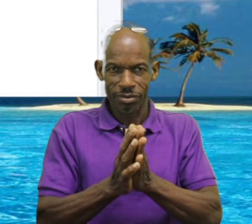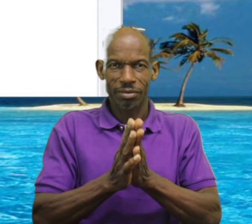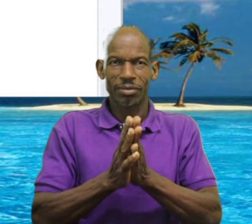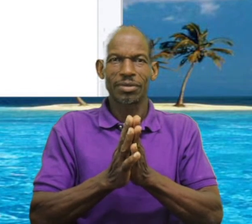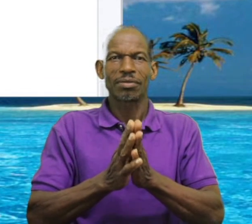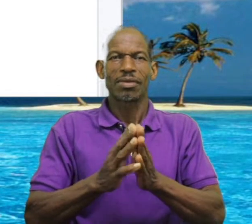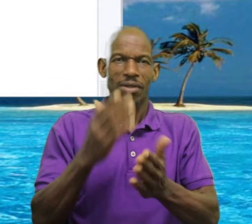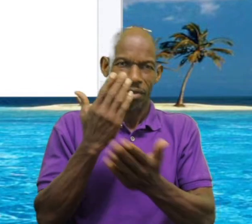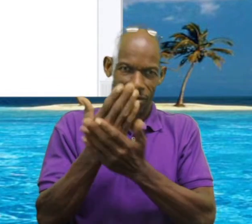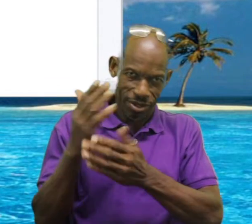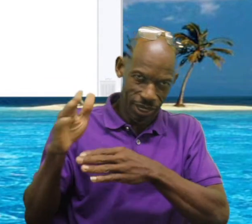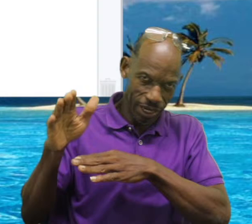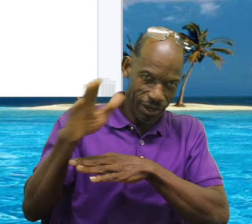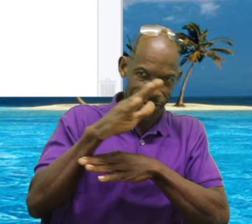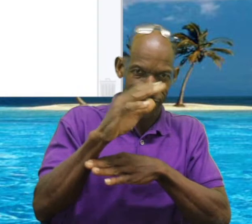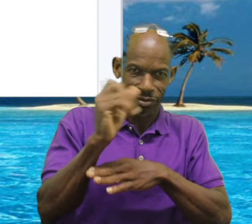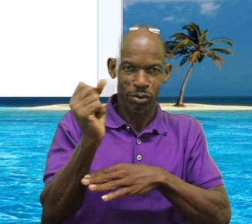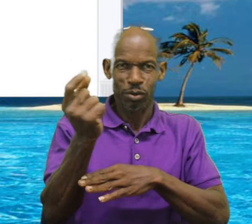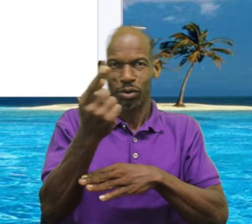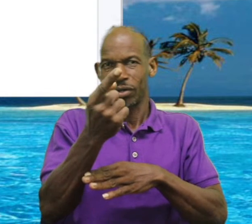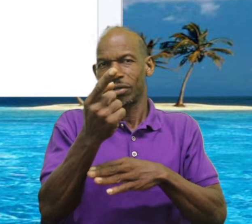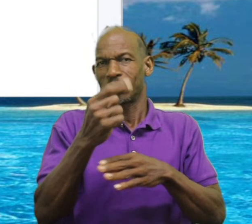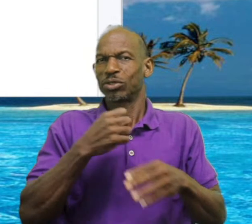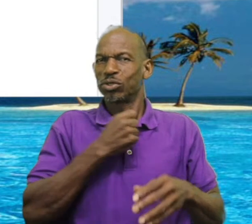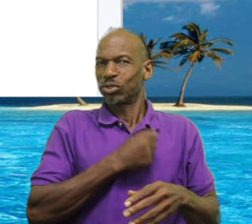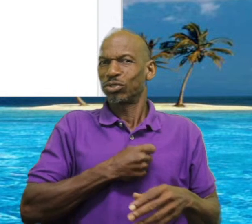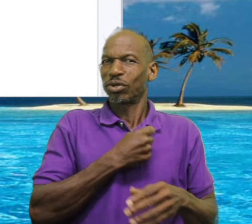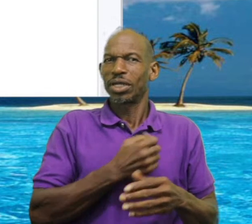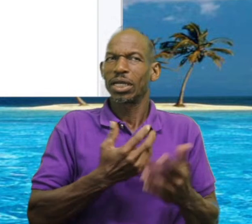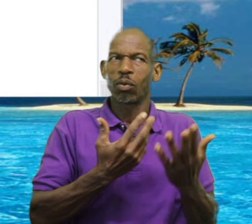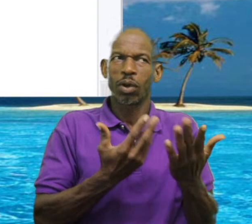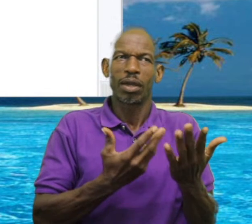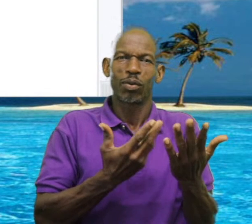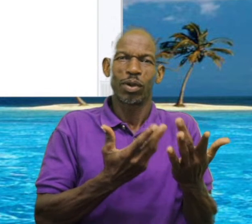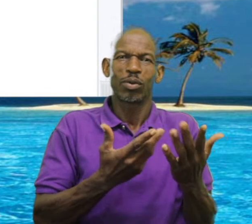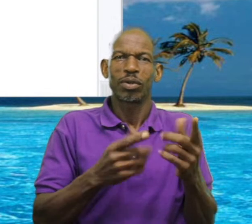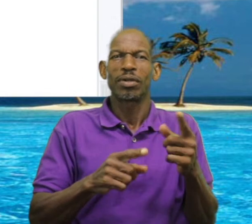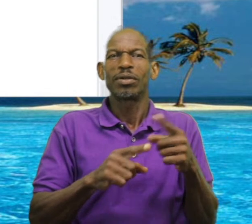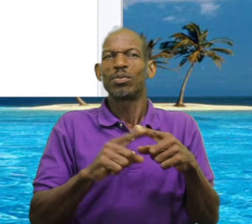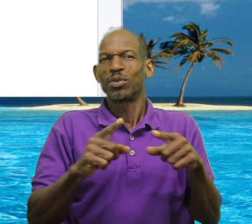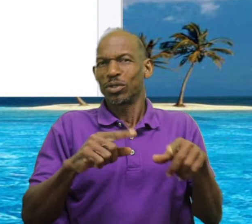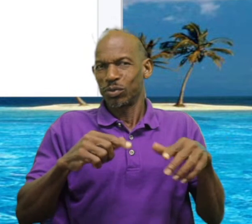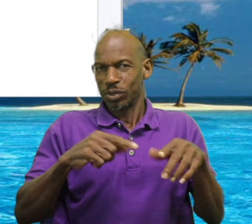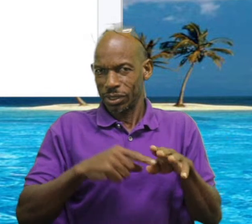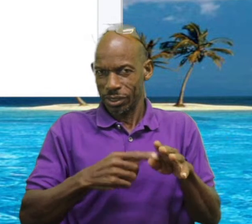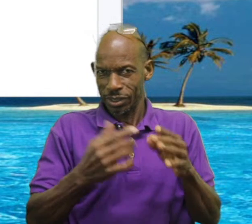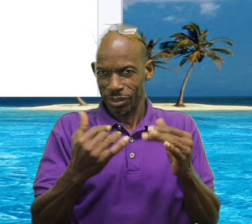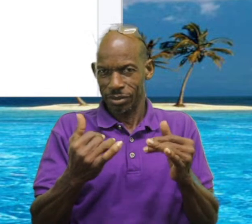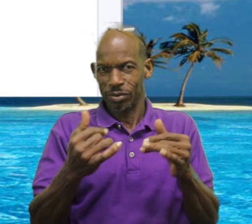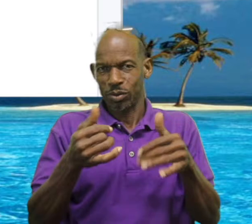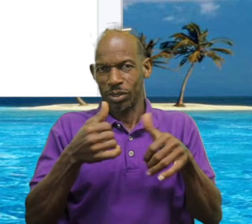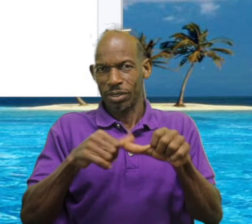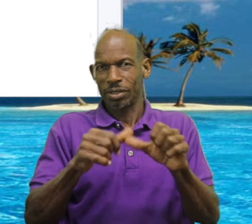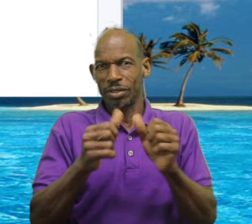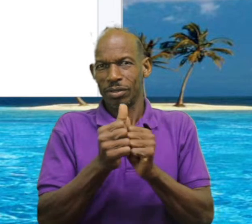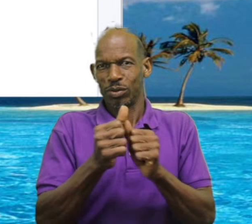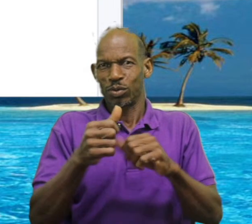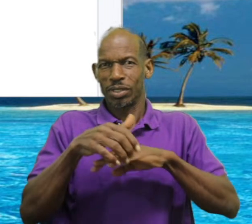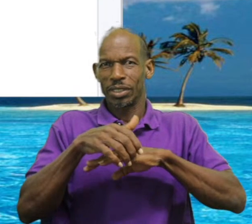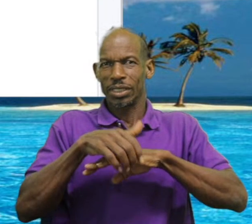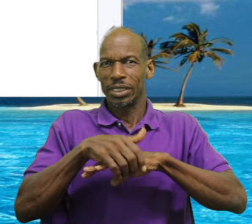Good afternoon, everybody. Sorry for the delay today, but we are on and we are continuing with our English level